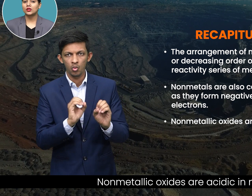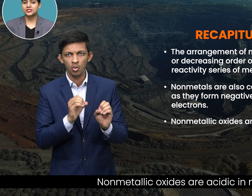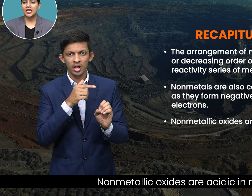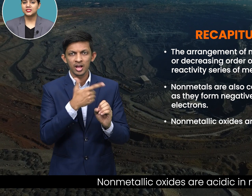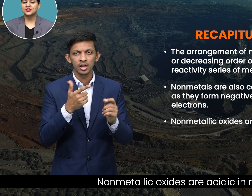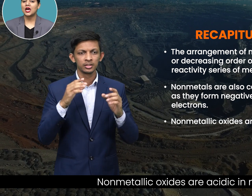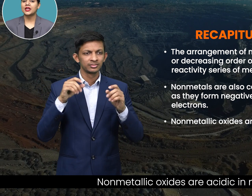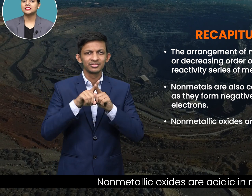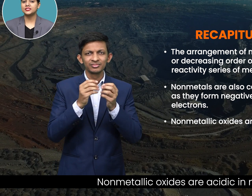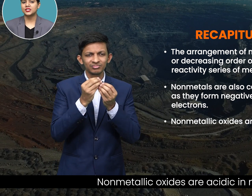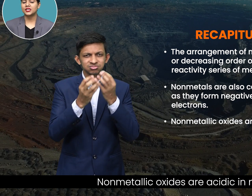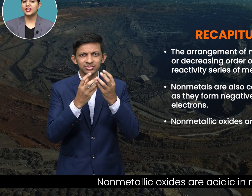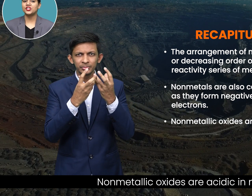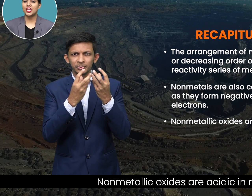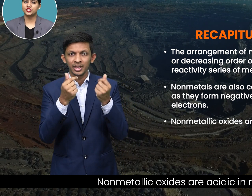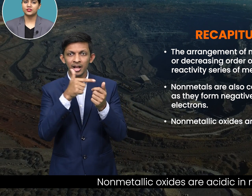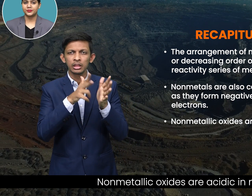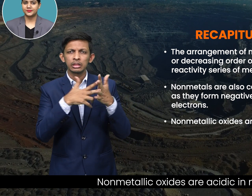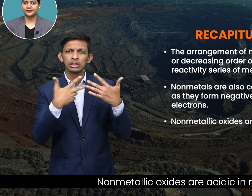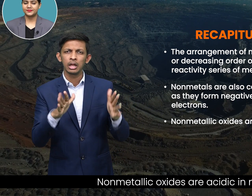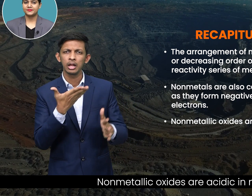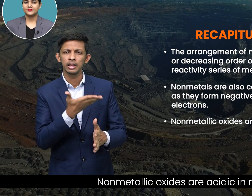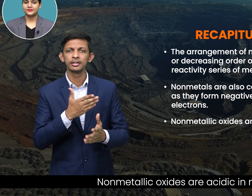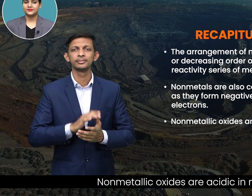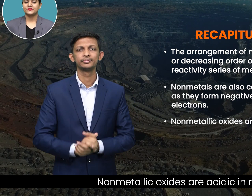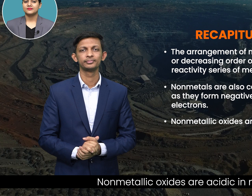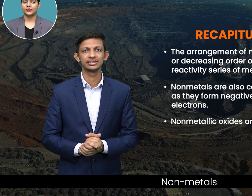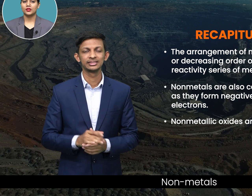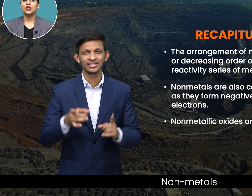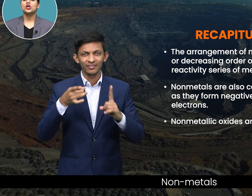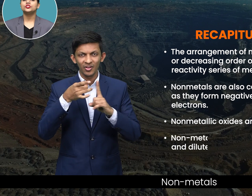Non-metallic oxides are acidic in nature.